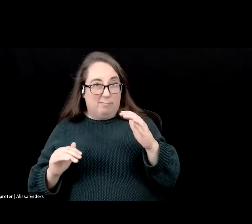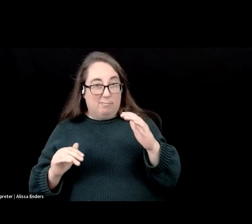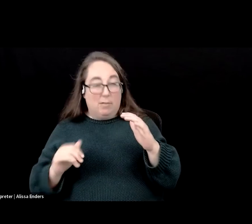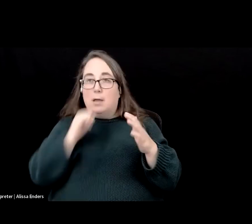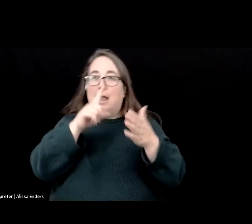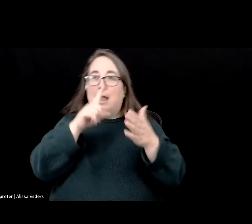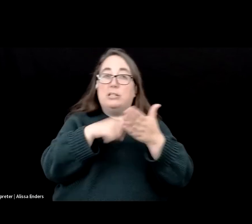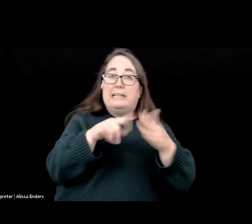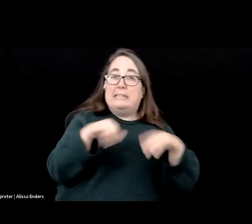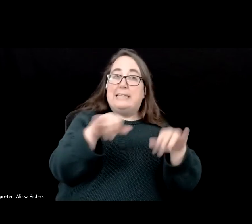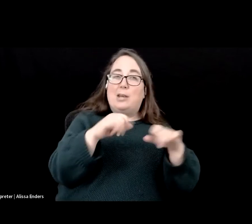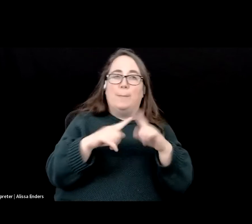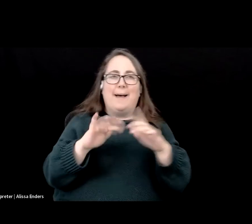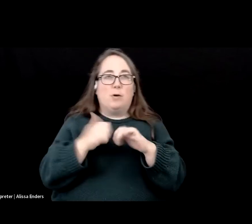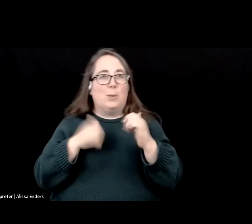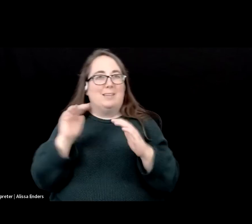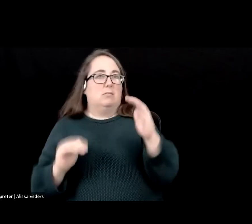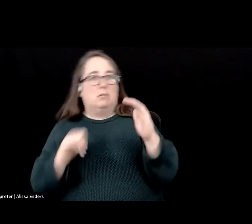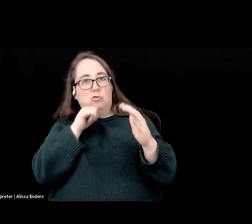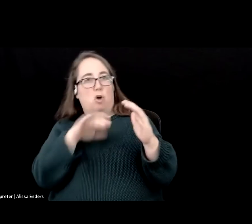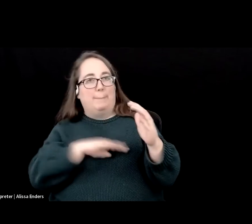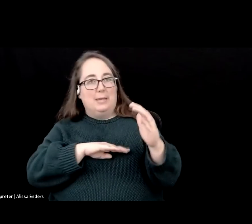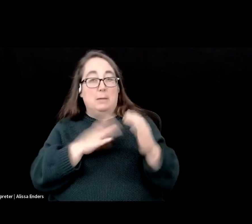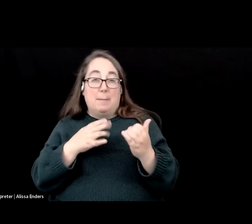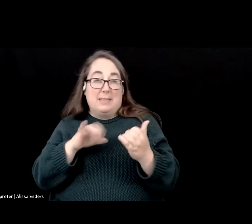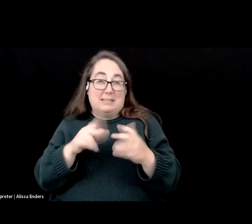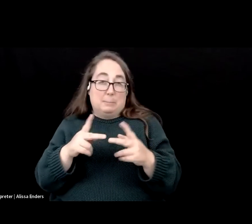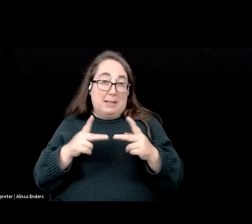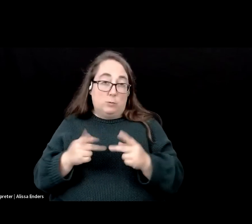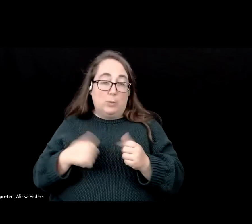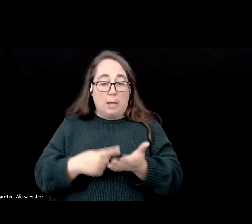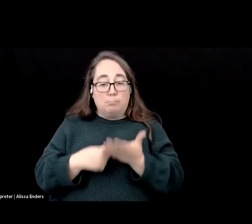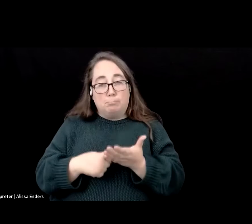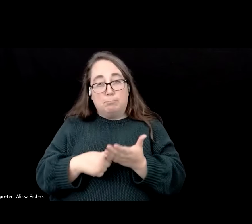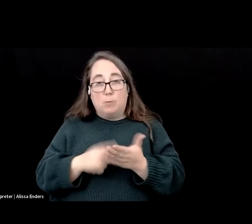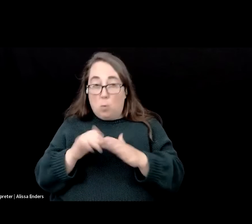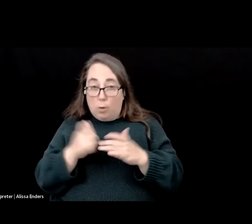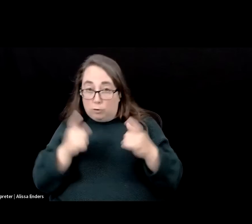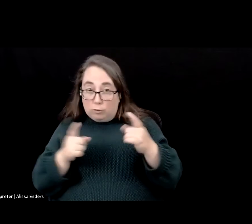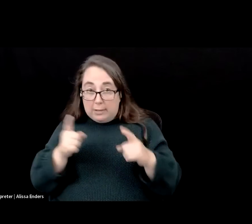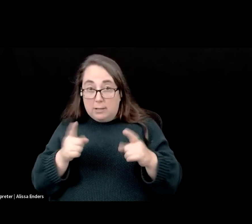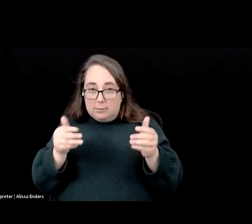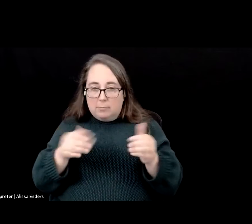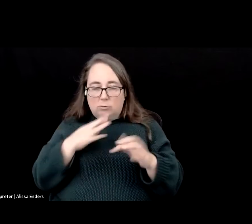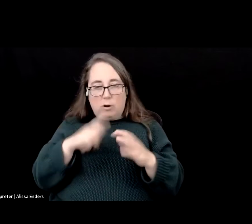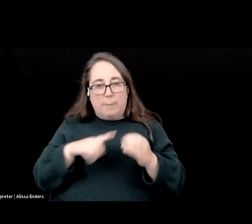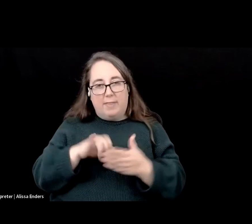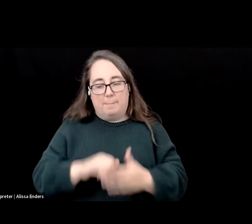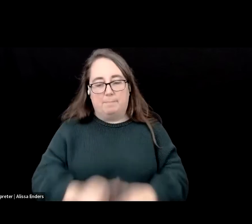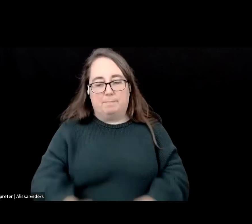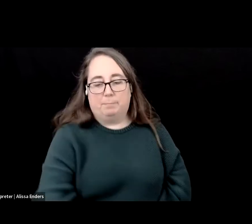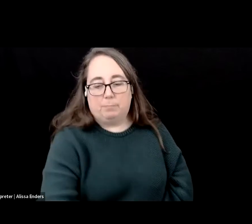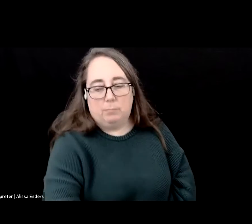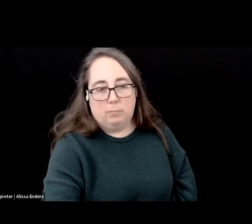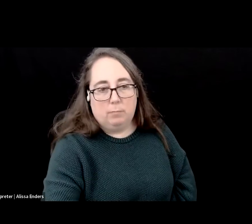standard. And I think that might be a space that we can maybe all agree on moving forward in terms of whether it's teaching